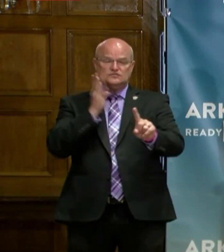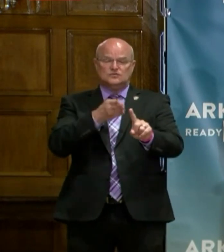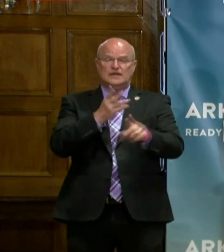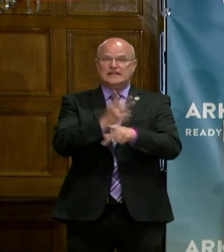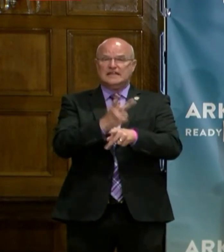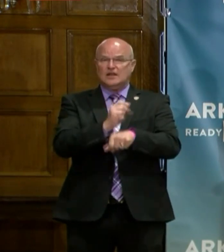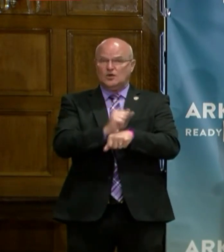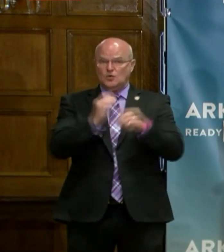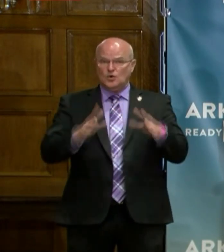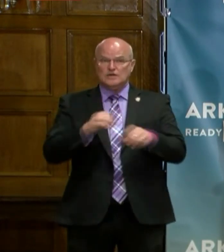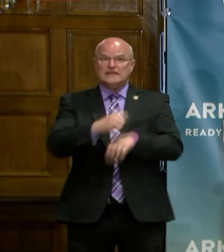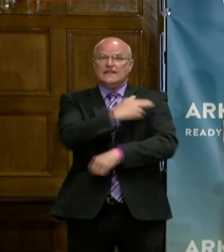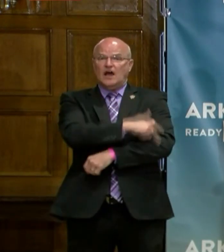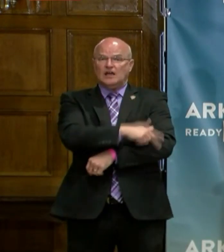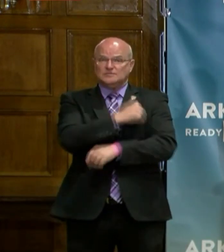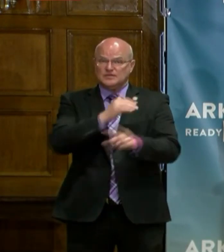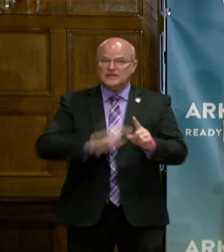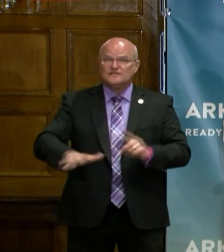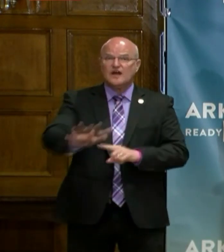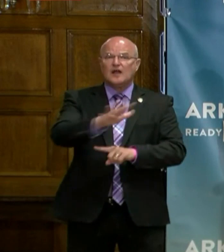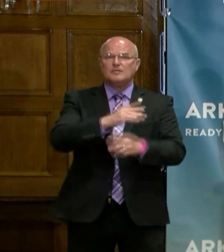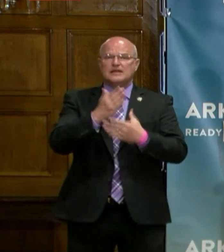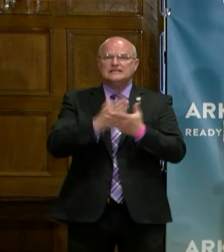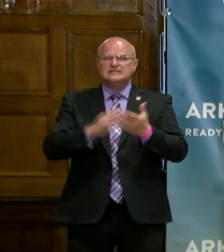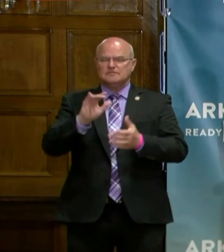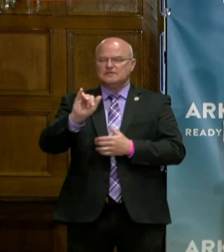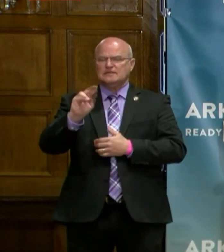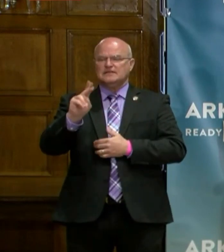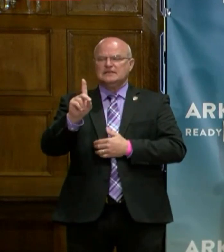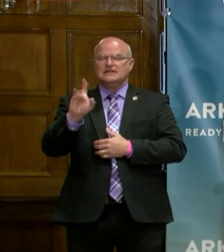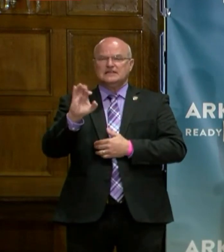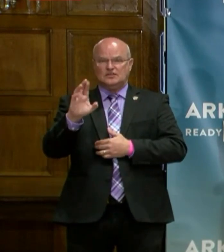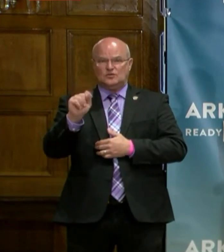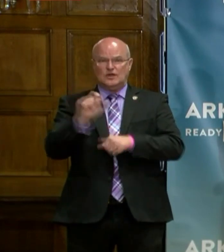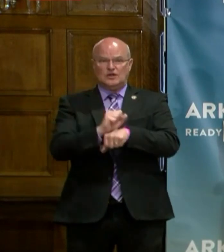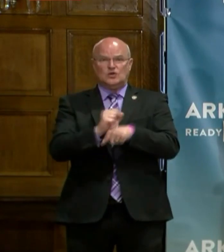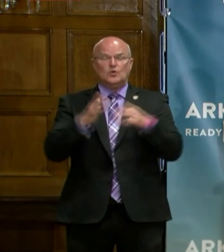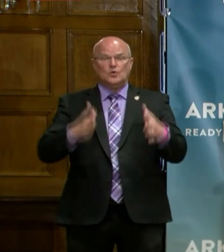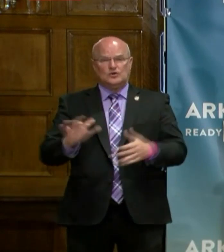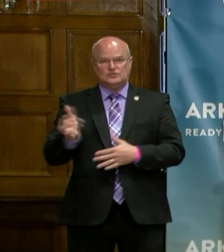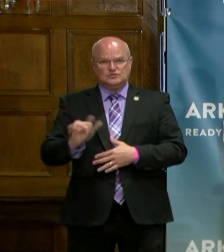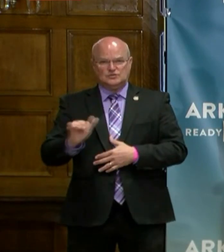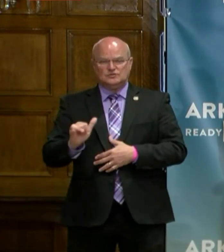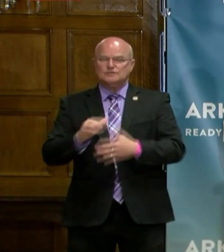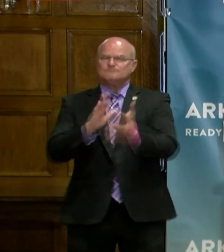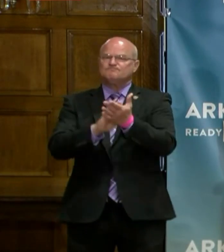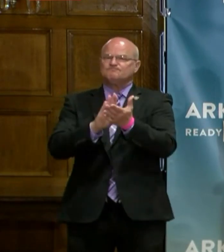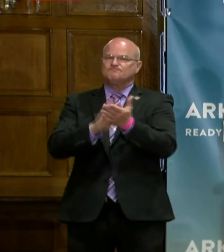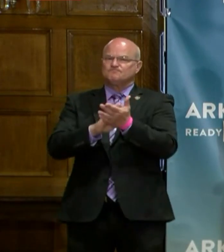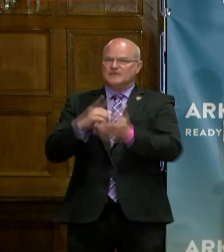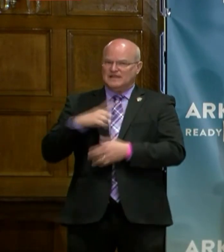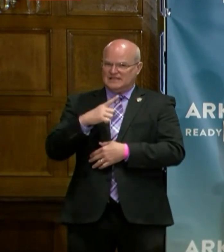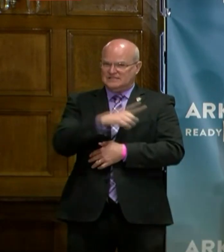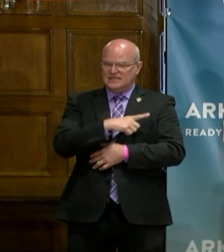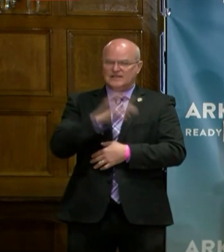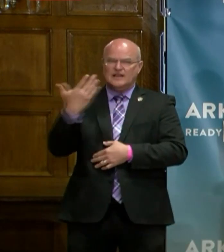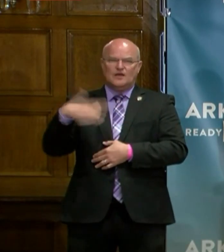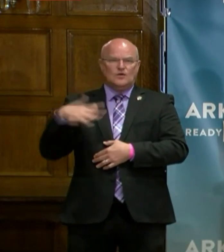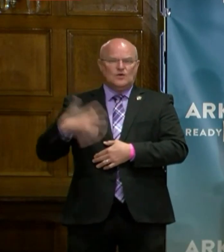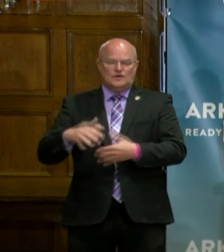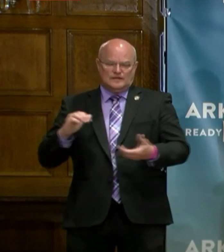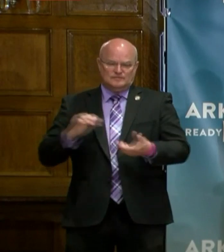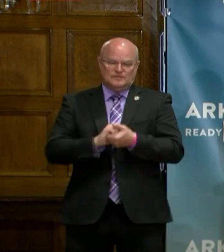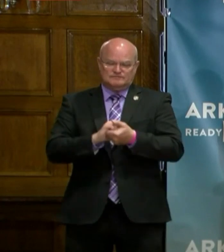care workers in the hospital environment and some of the indirect workers as well. So I applaud the General Assembly and thank them for their partnership